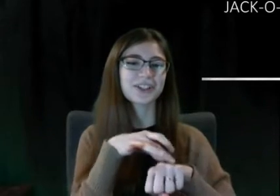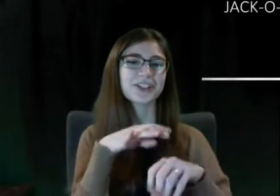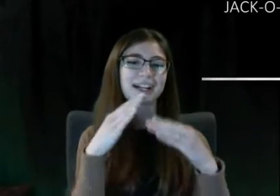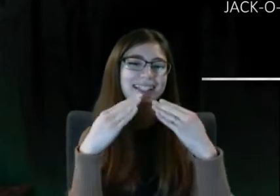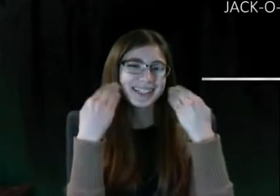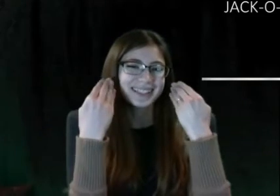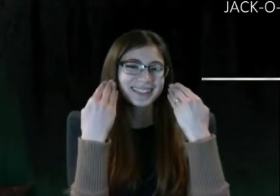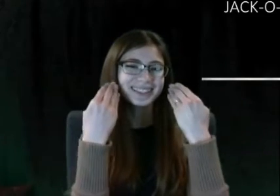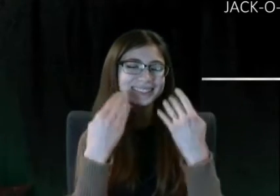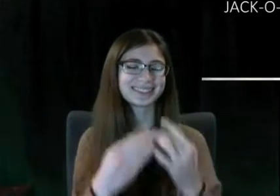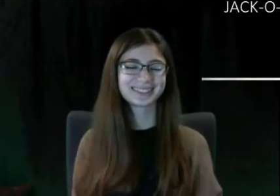Jack-o'-lantern.